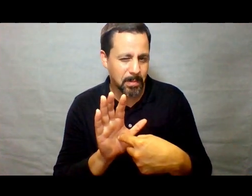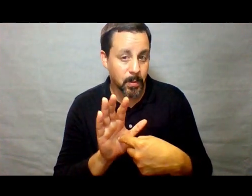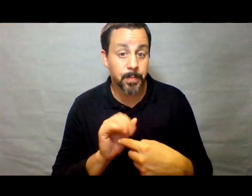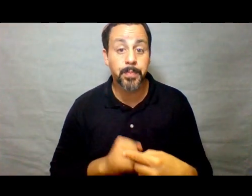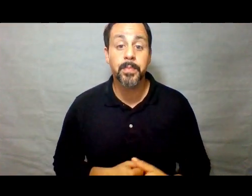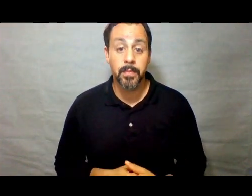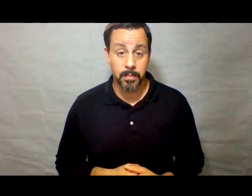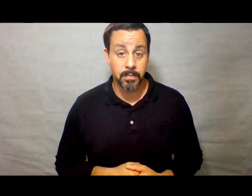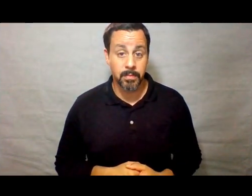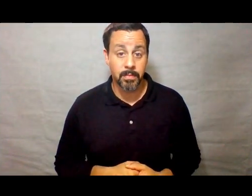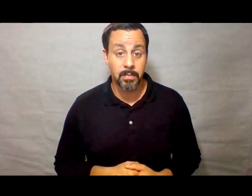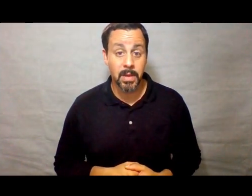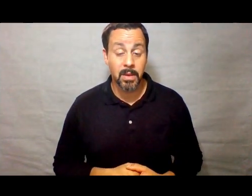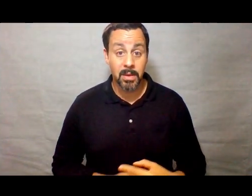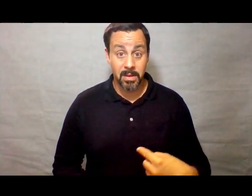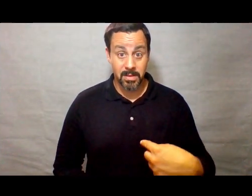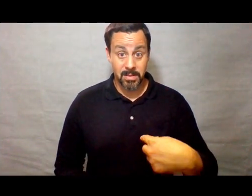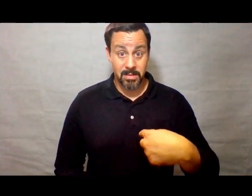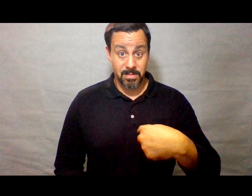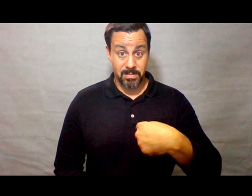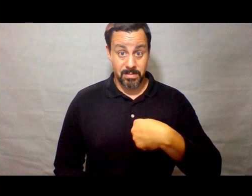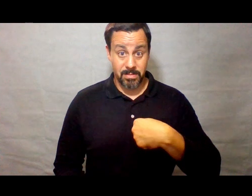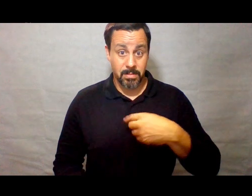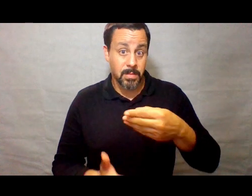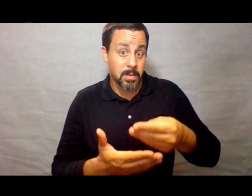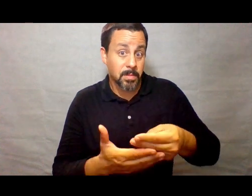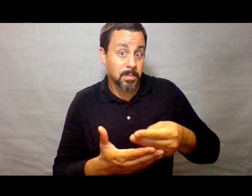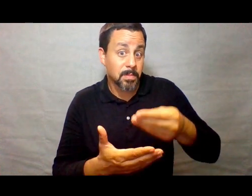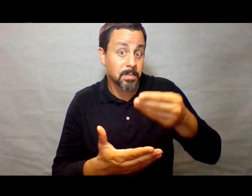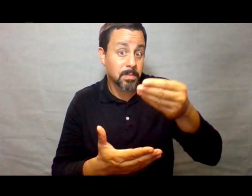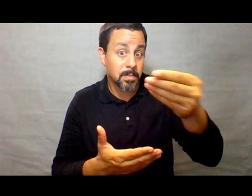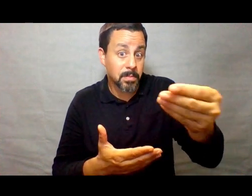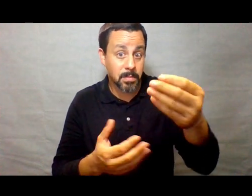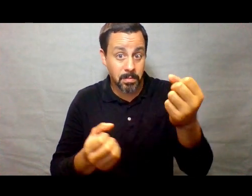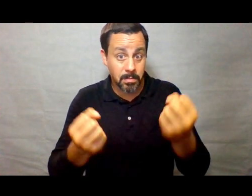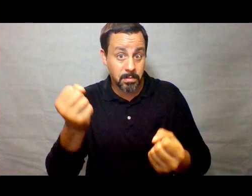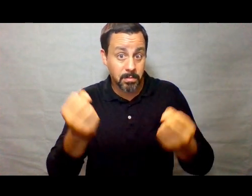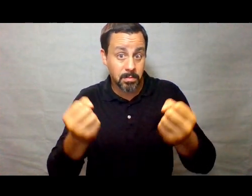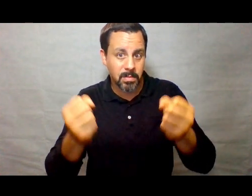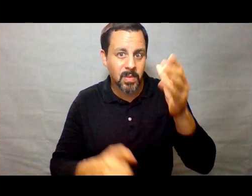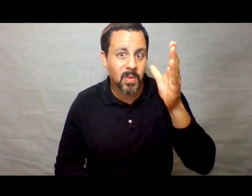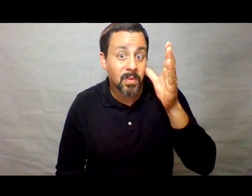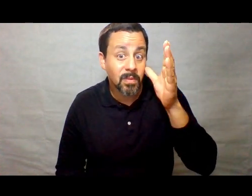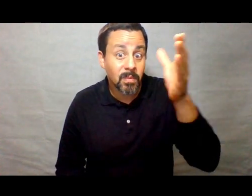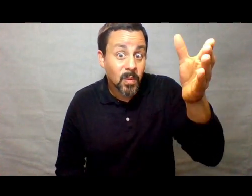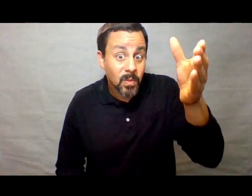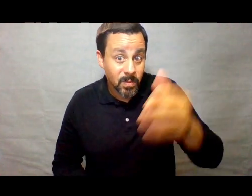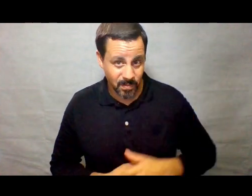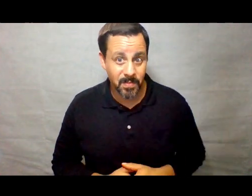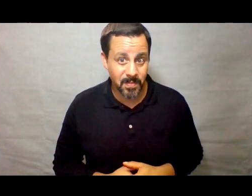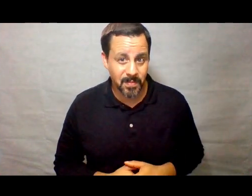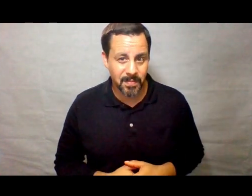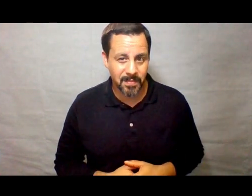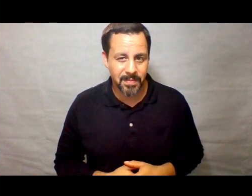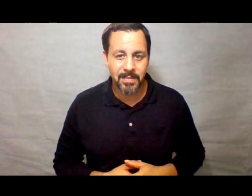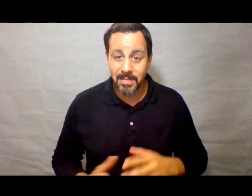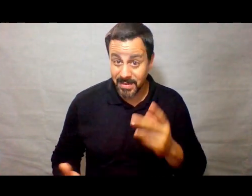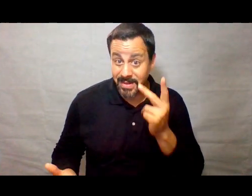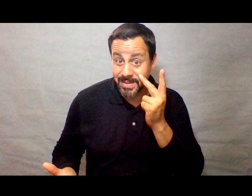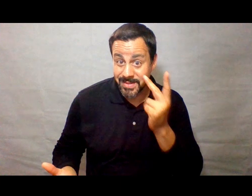can be placed at the end. So for example, me by car future.